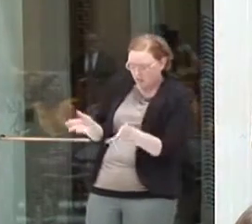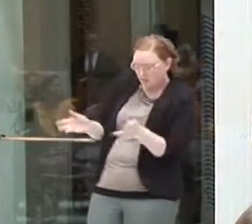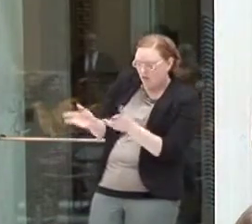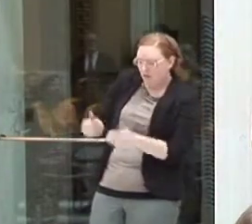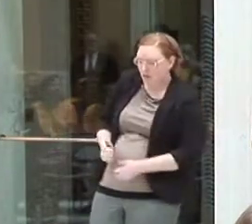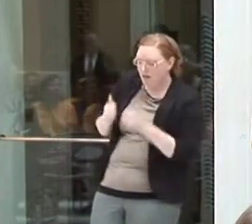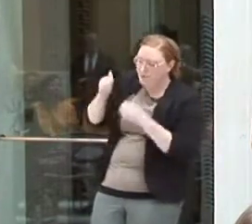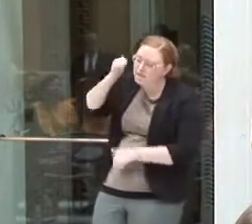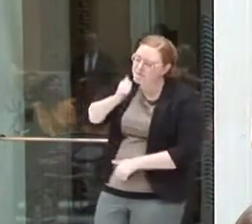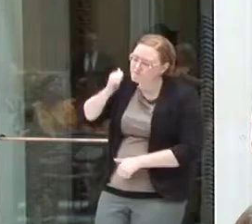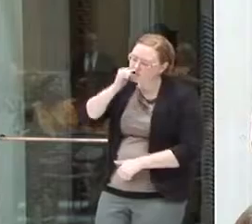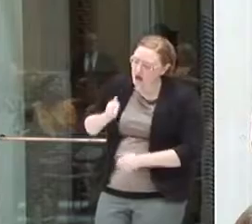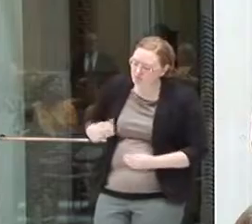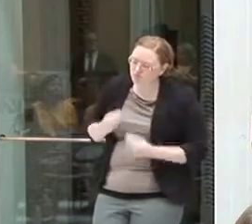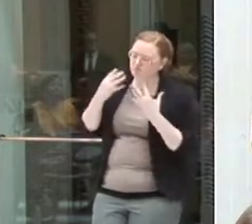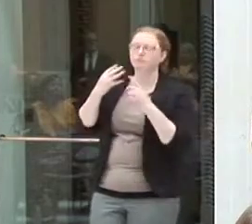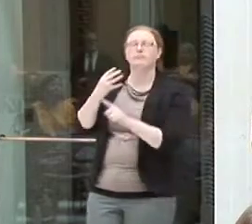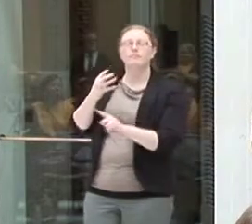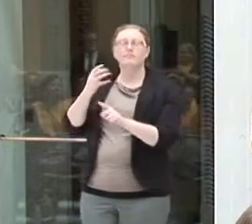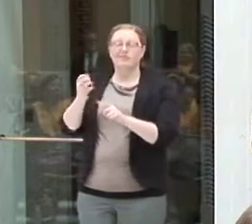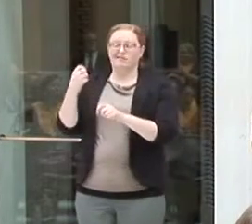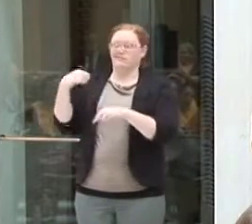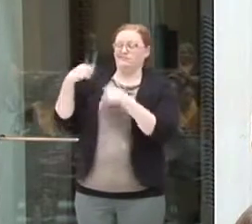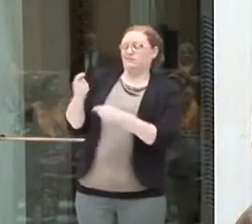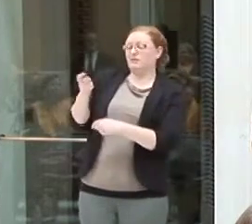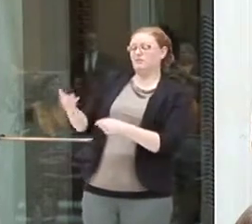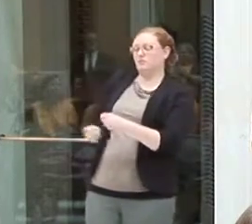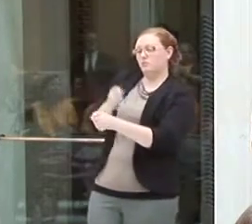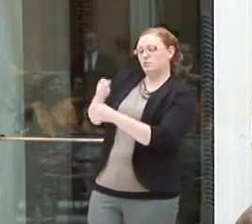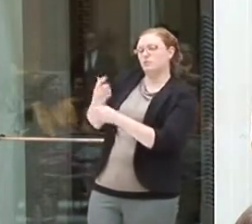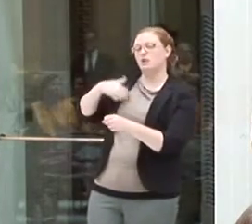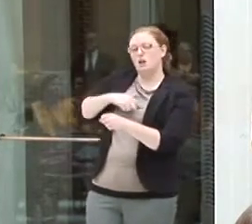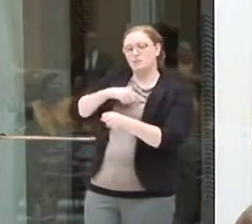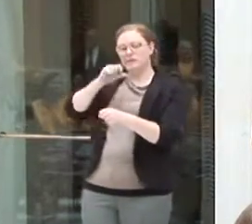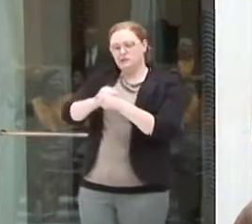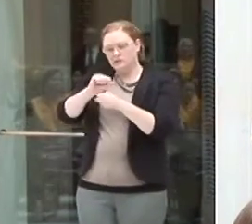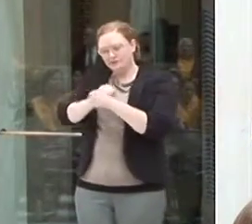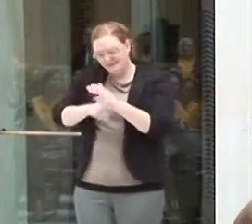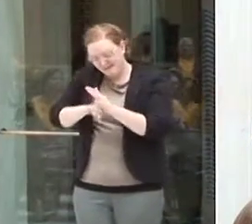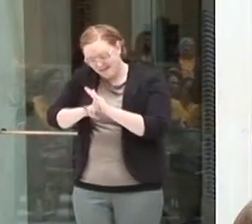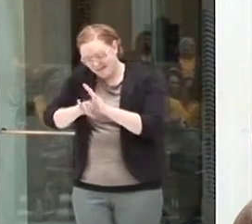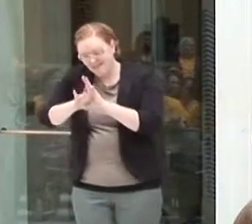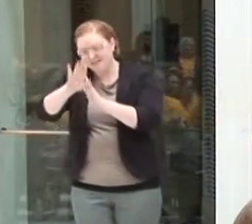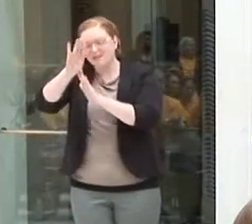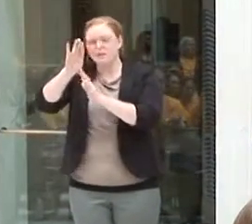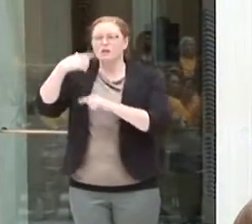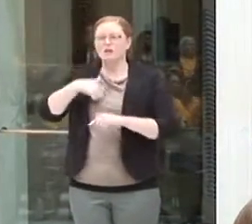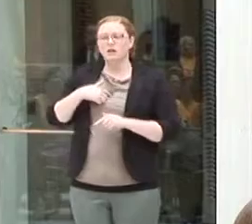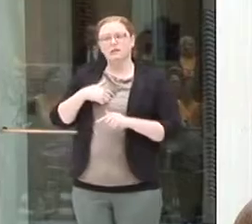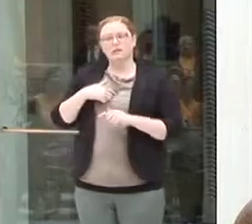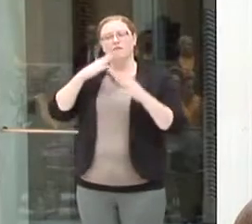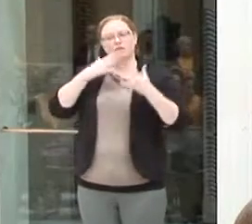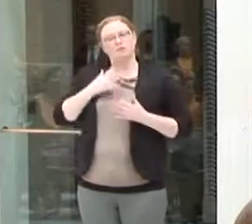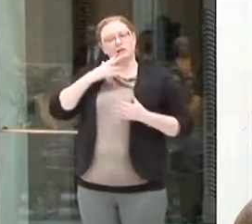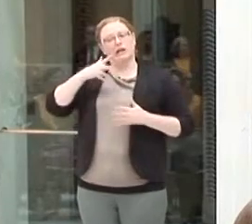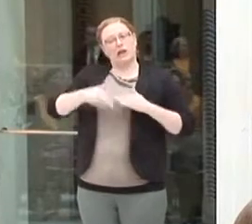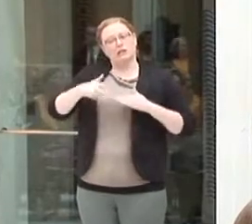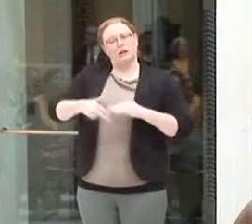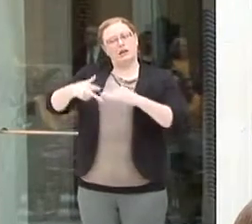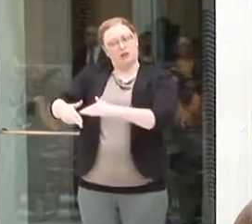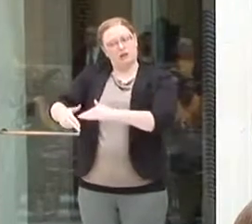communities and over the past few few years as we worked through this recession we had to make a lot of cuts and no